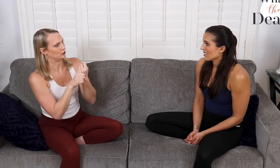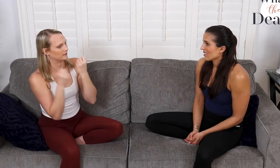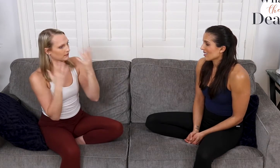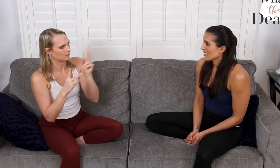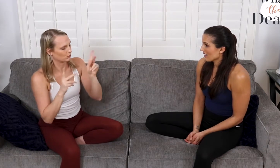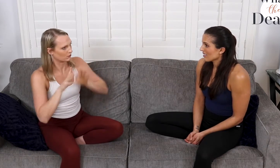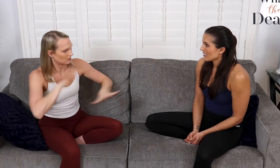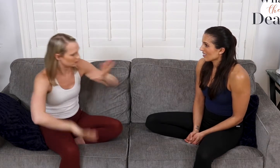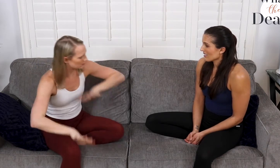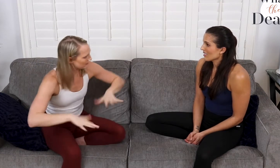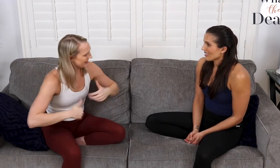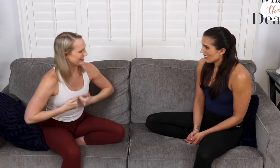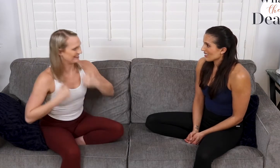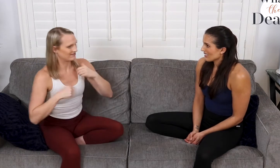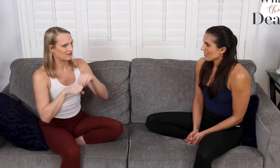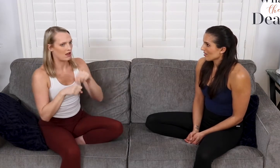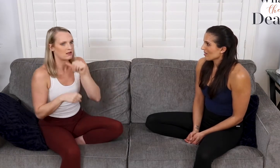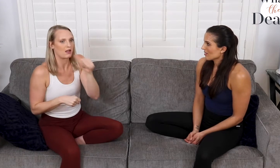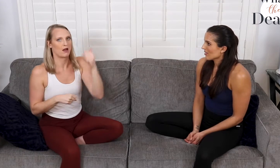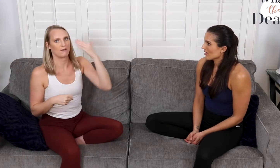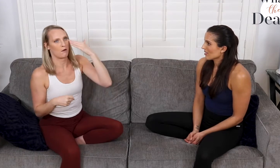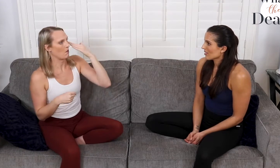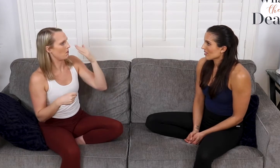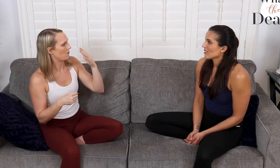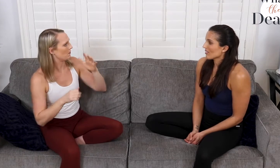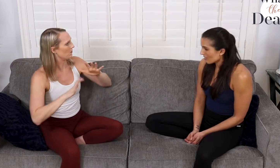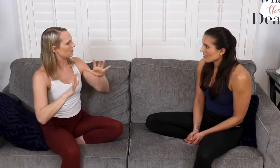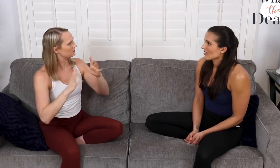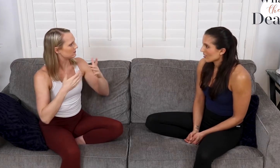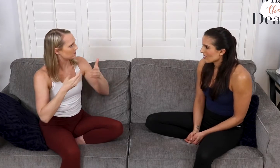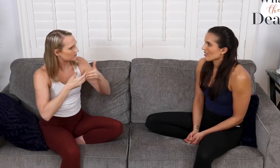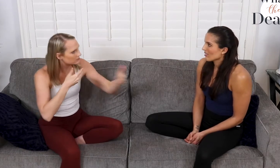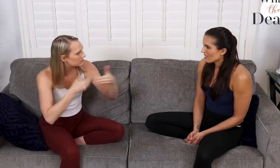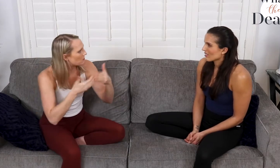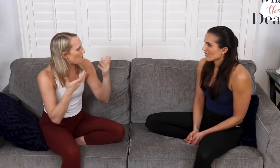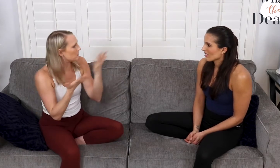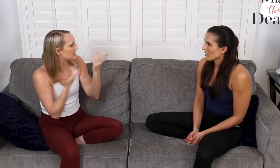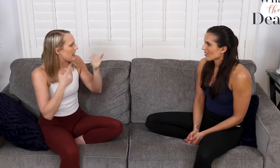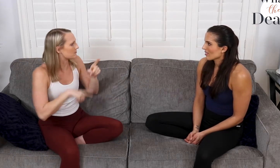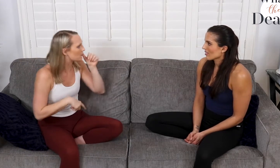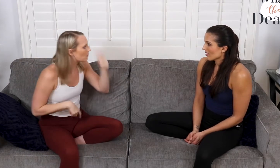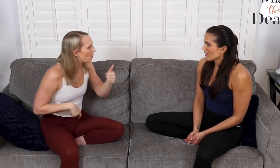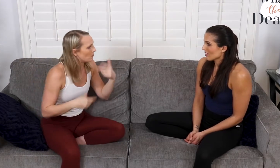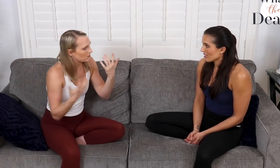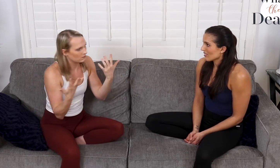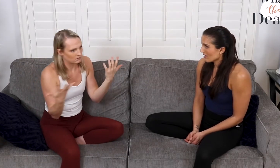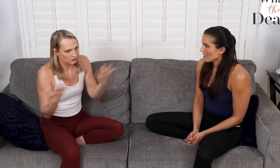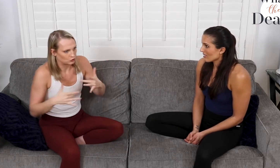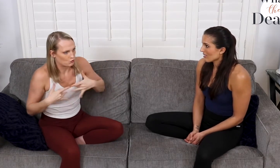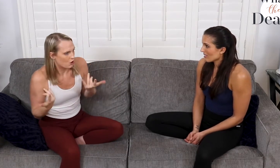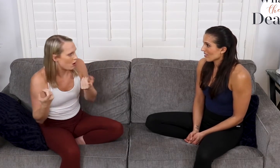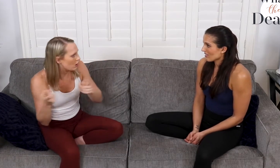some assumptions of what was said, but we needed a total understanding in the context of what was being said there. So